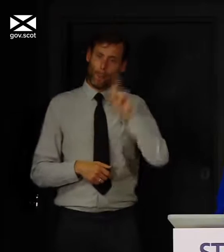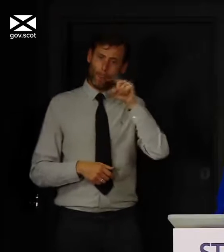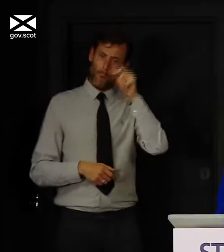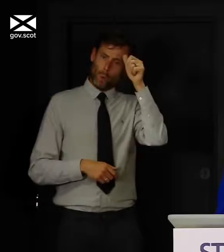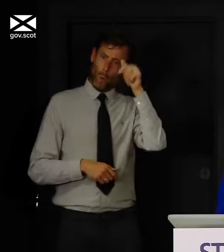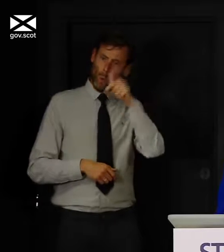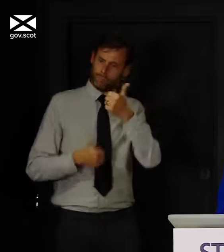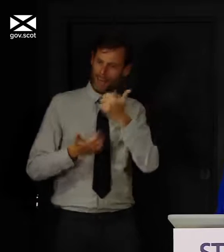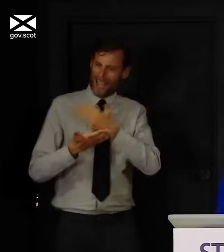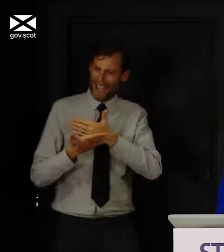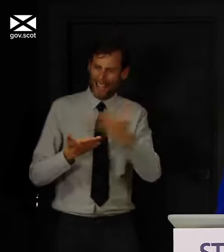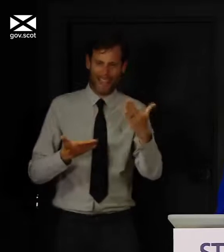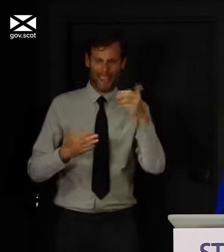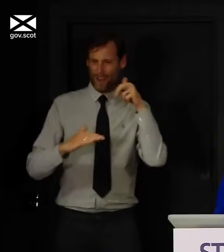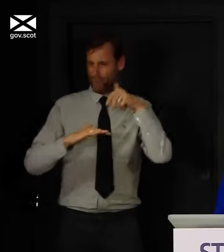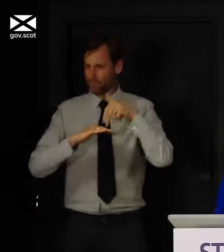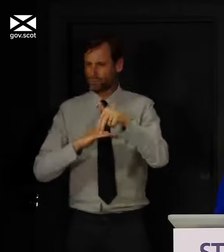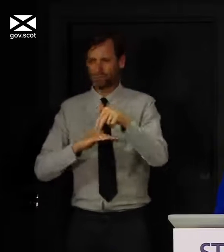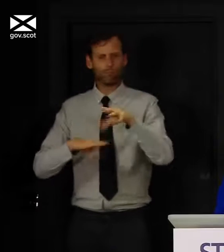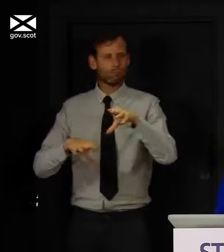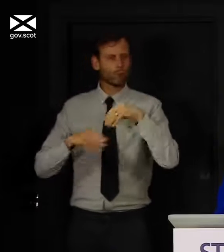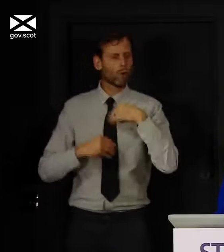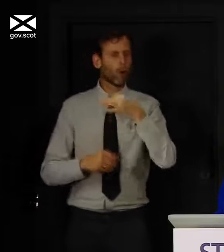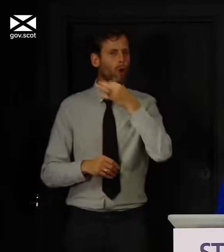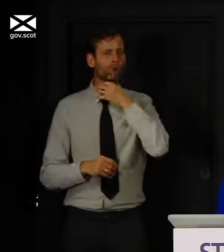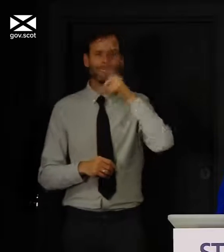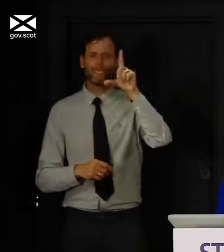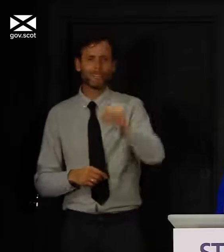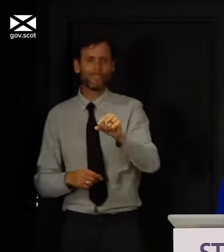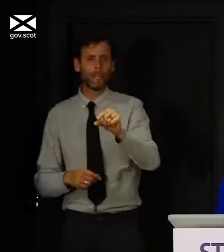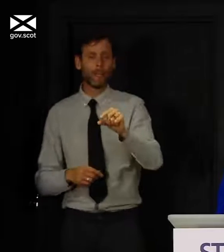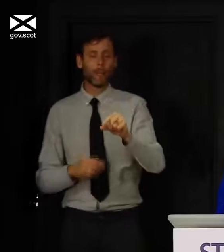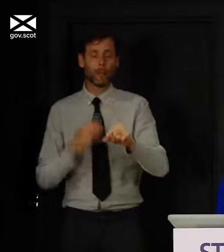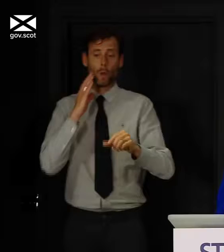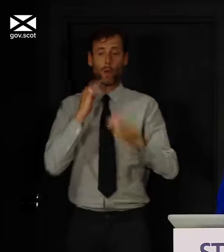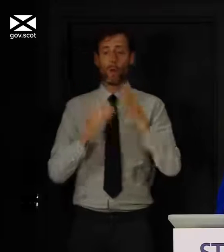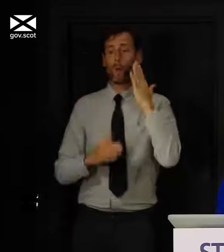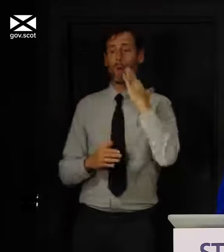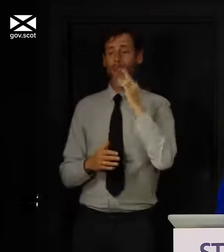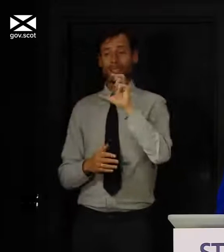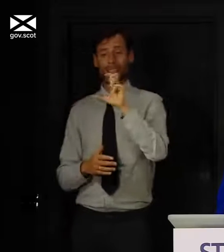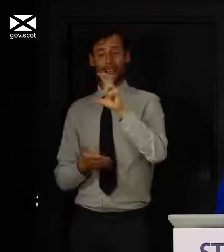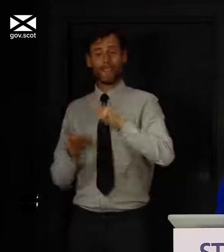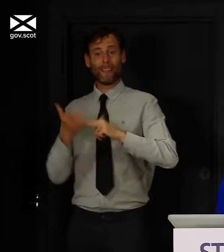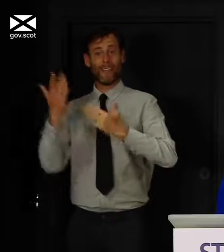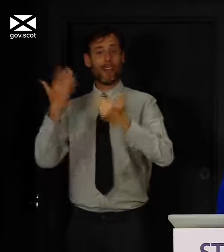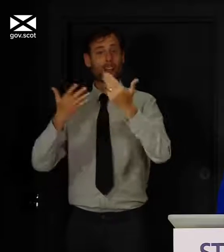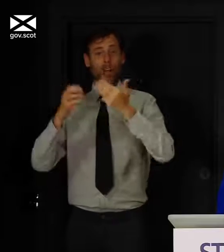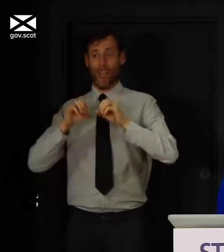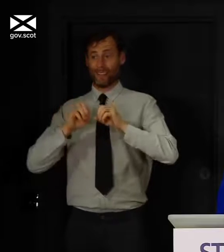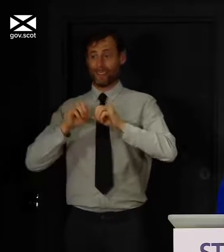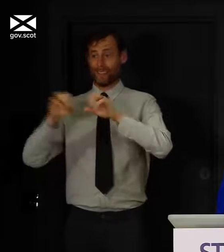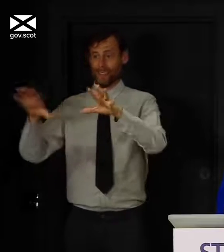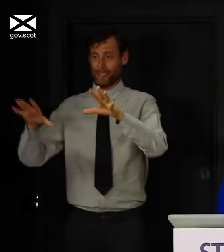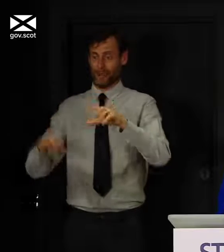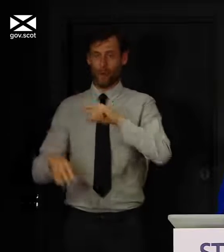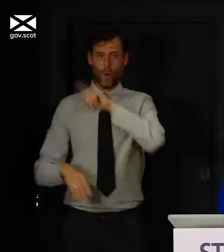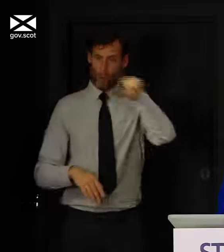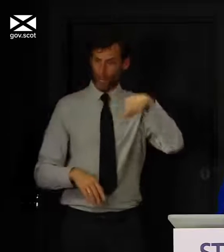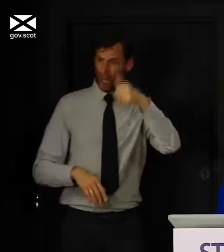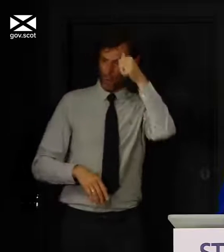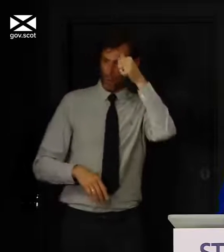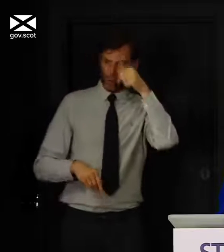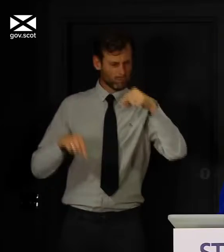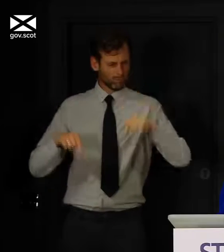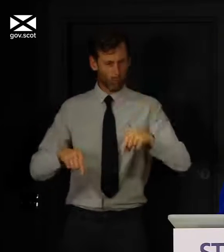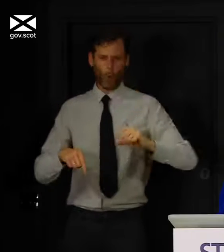arrived. That was something of a strong foundation for us to build on in our response to that